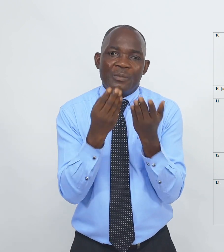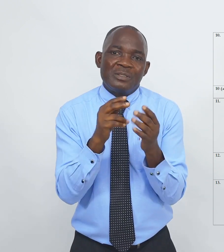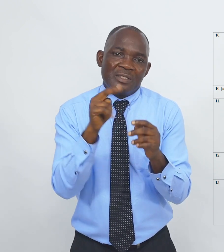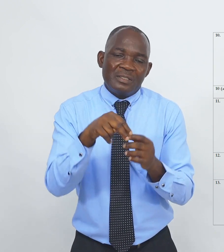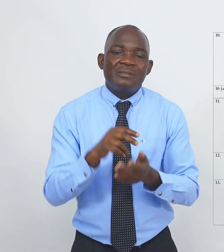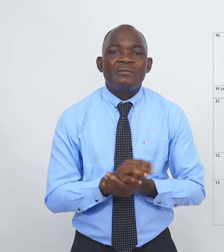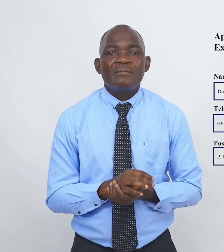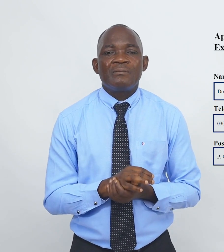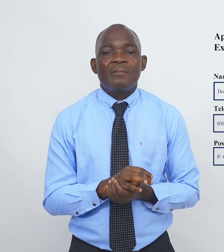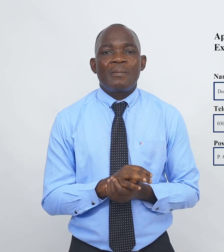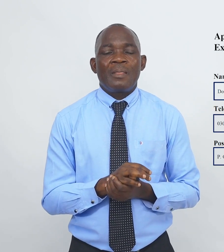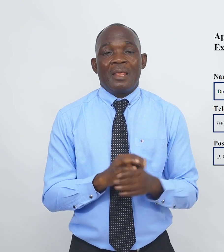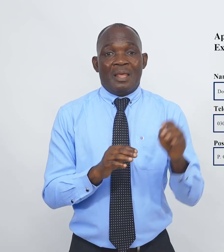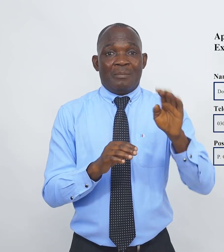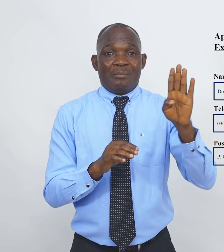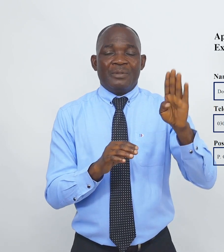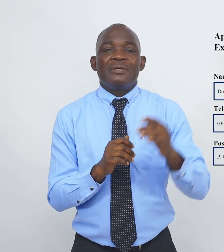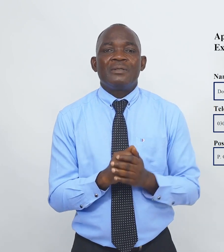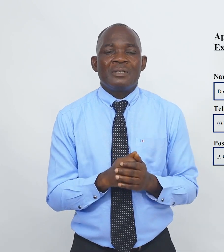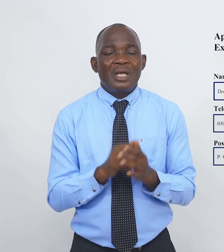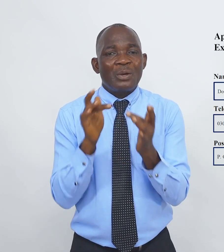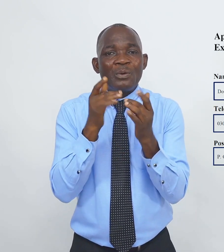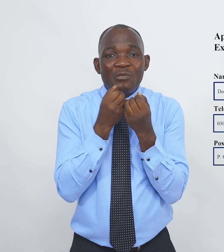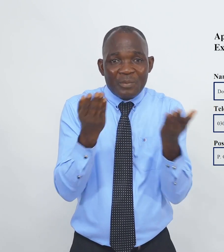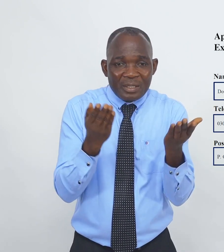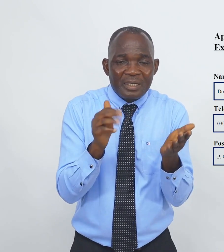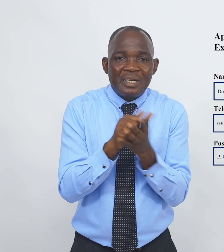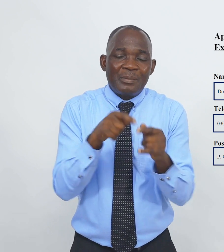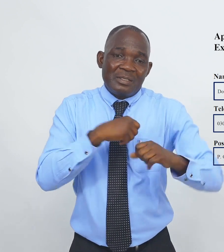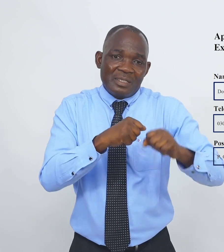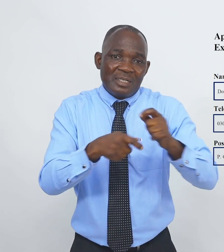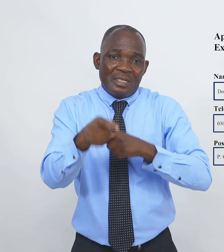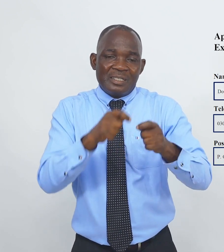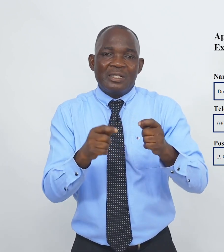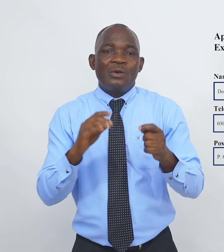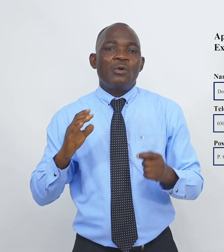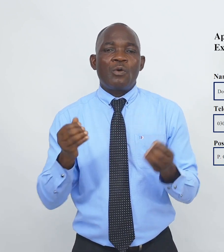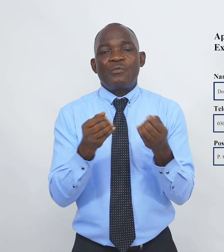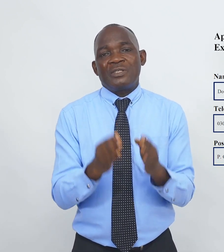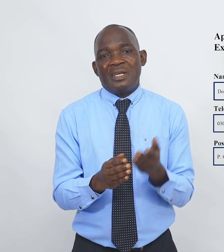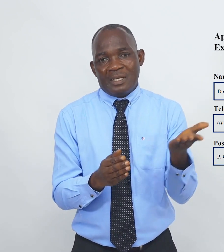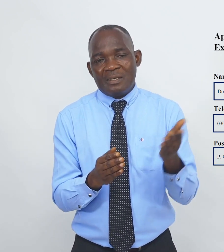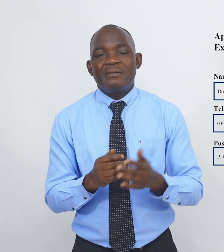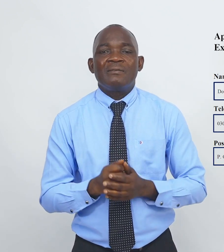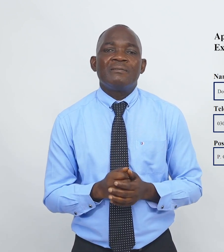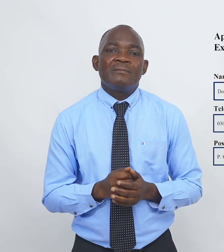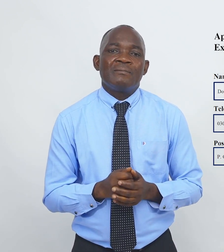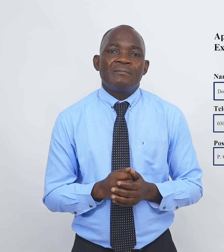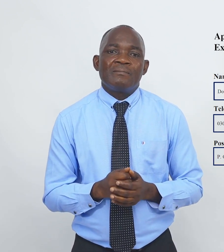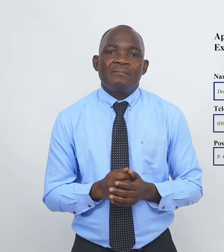request. Appendix B. Contact details of the Securities and Exchange Commission's Information Unit.